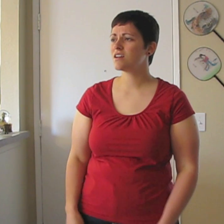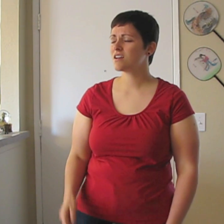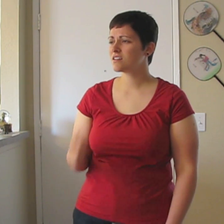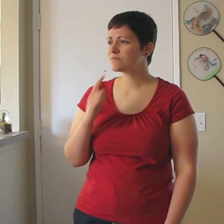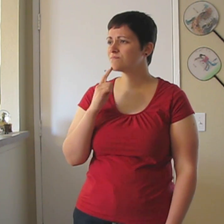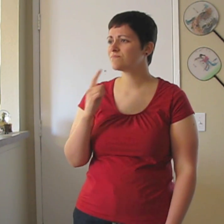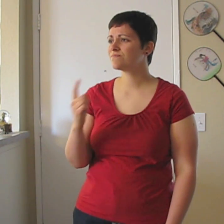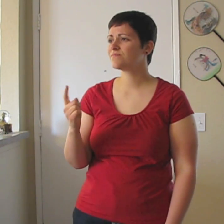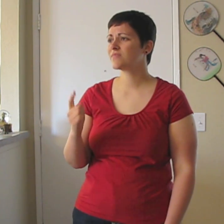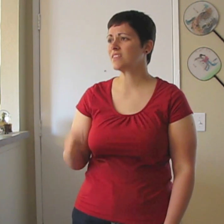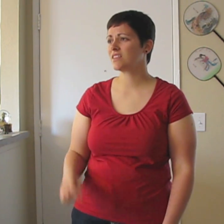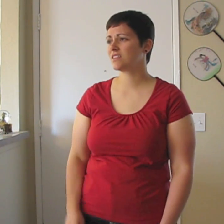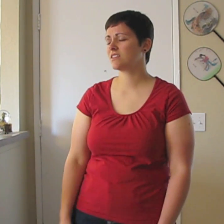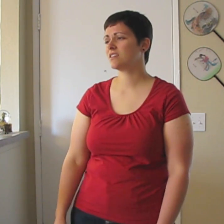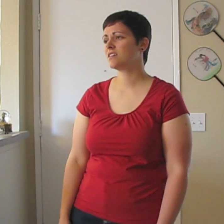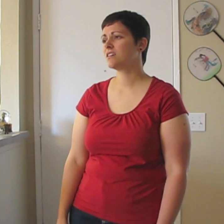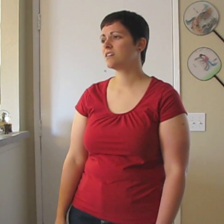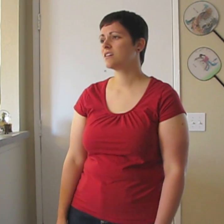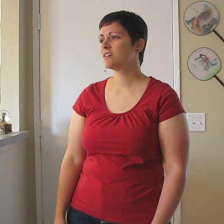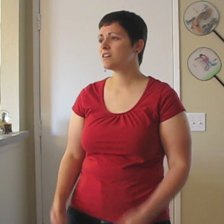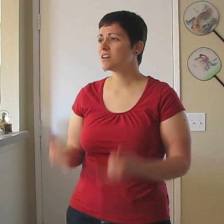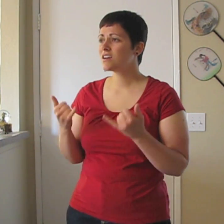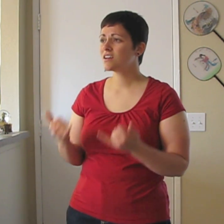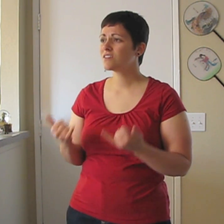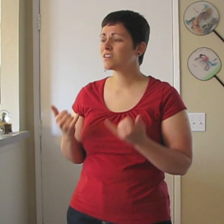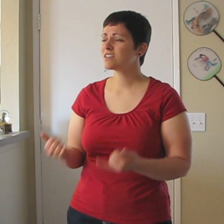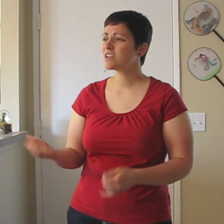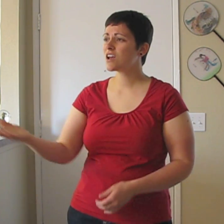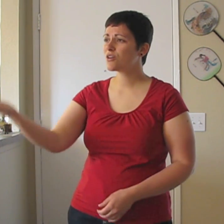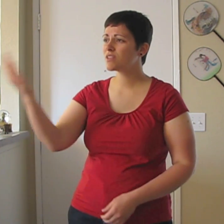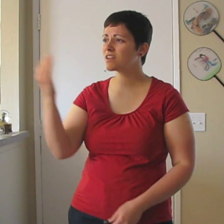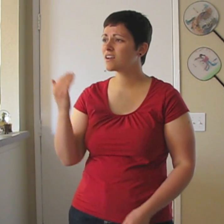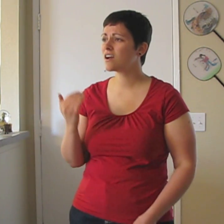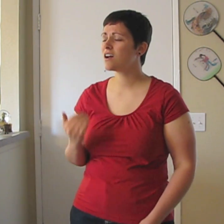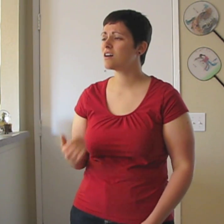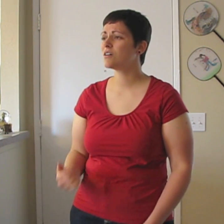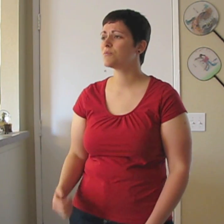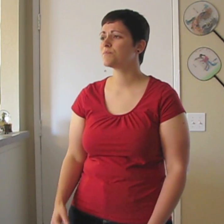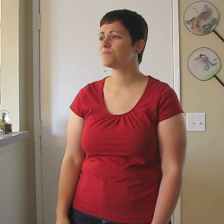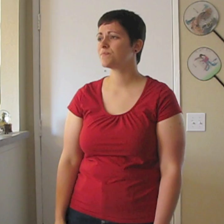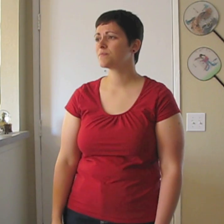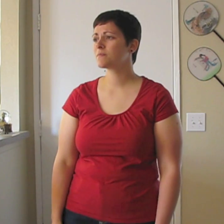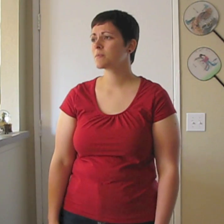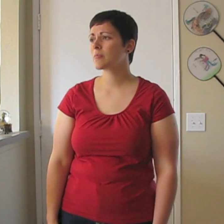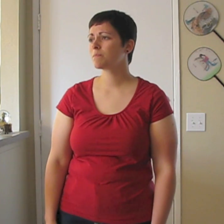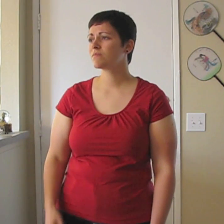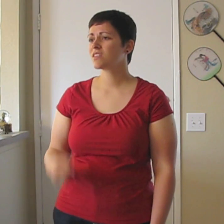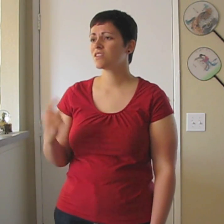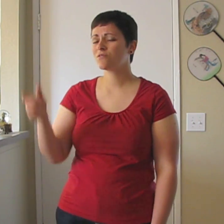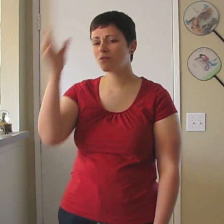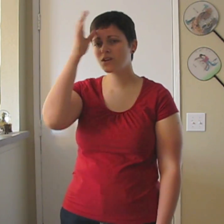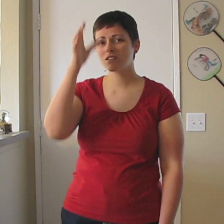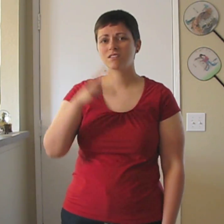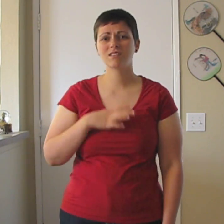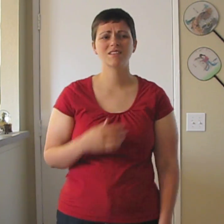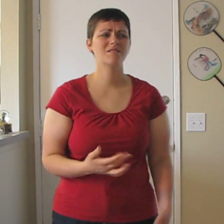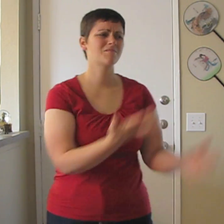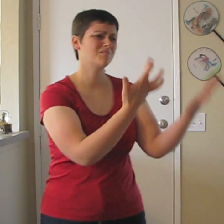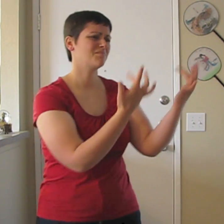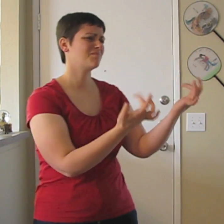I looked and said, even now they come. The first